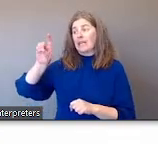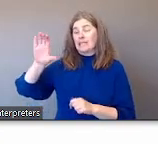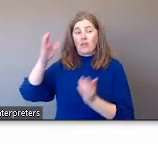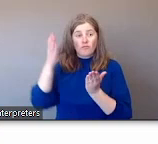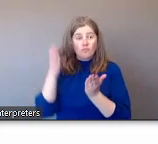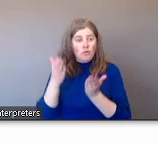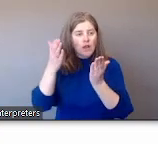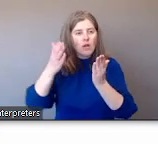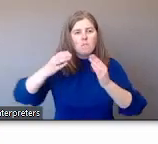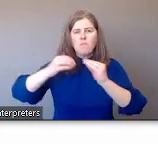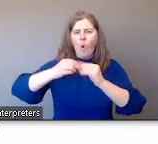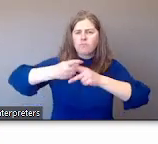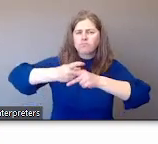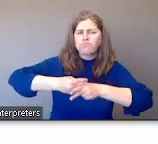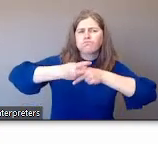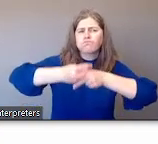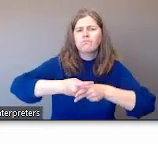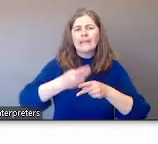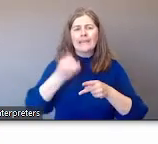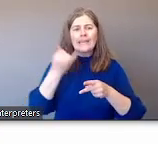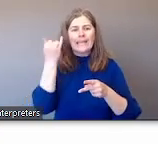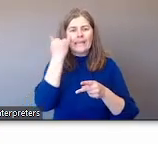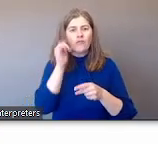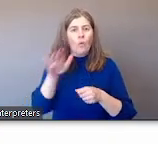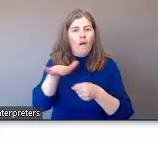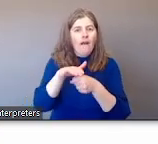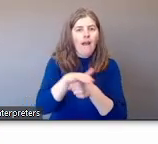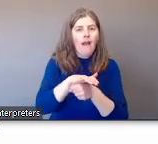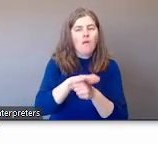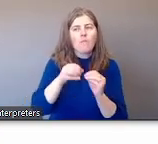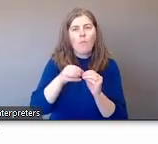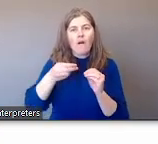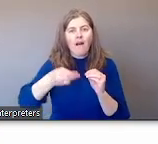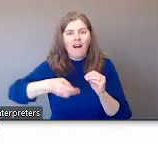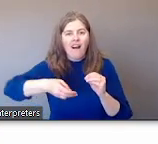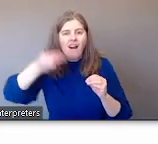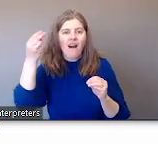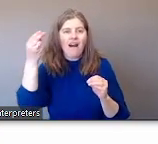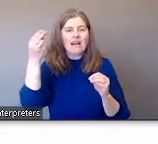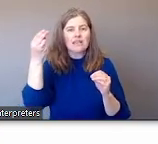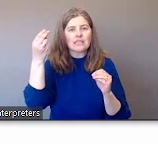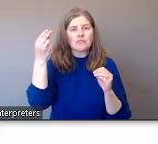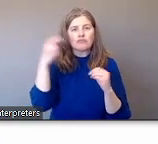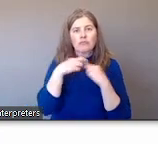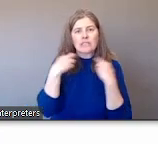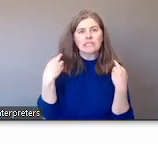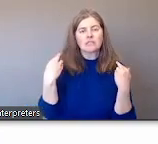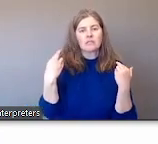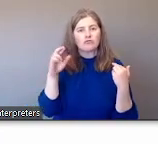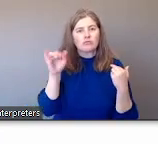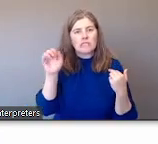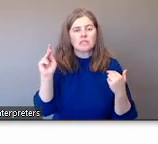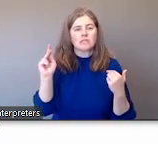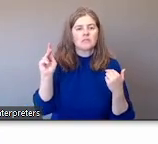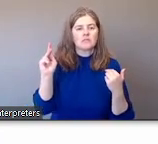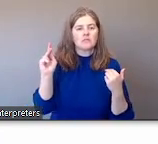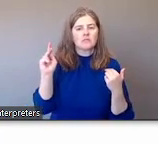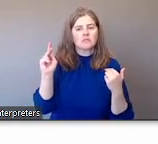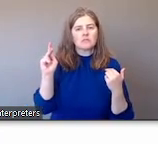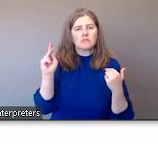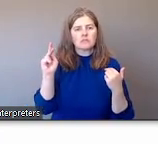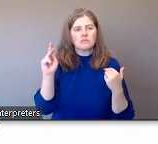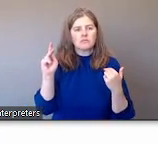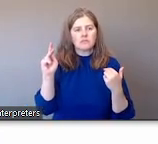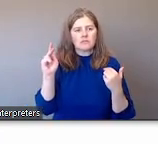more care in high levels of risk and less taking care